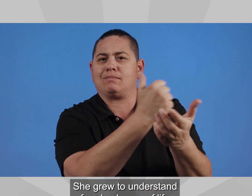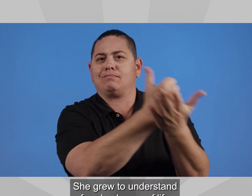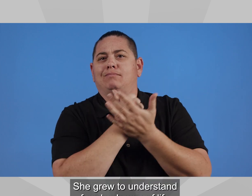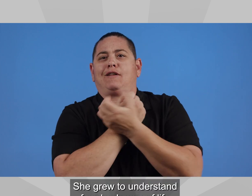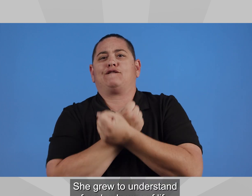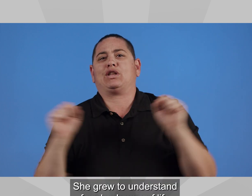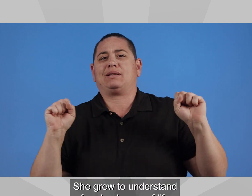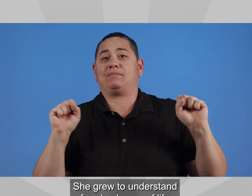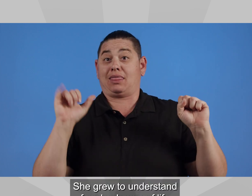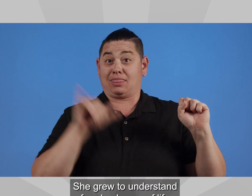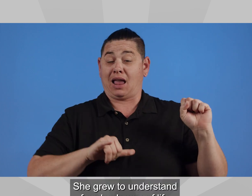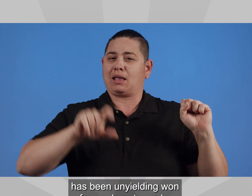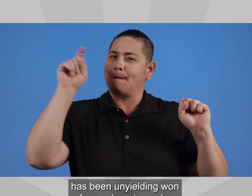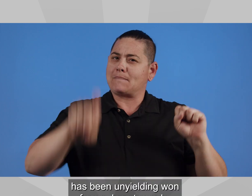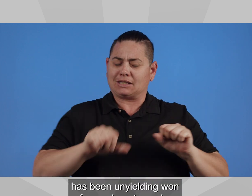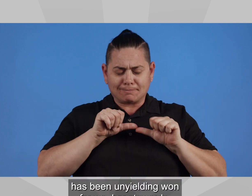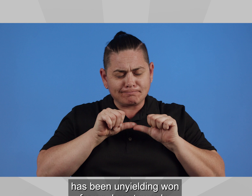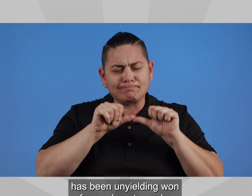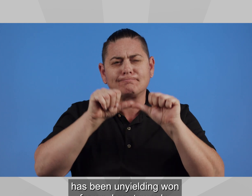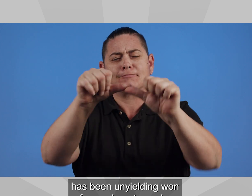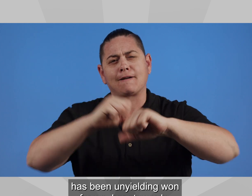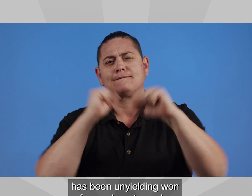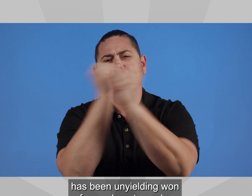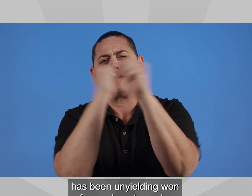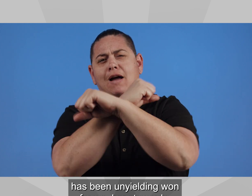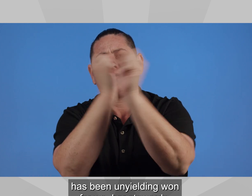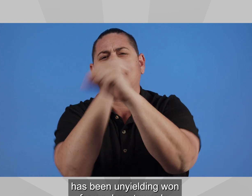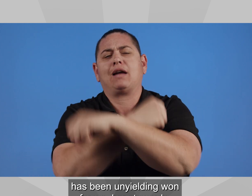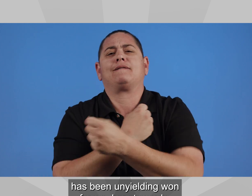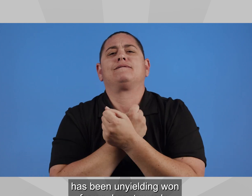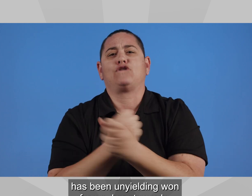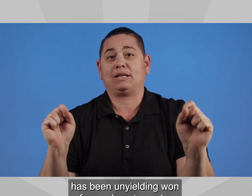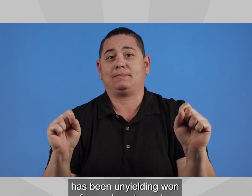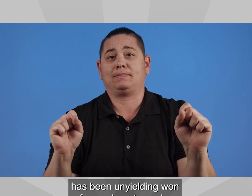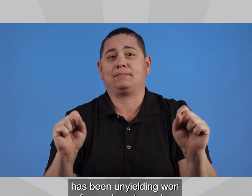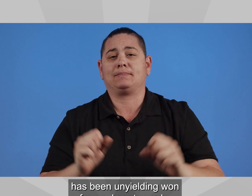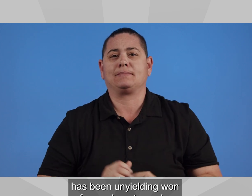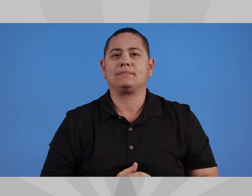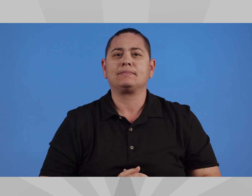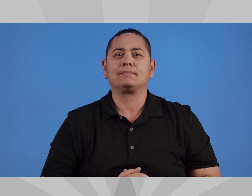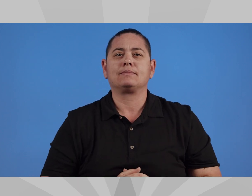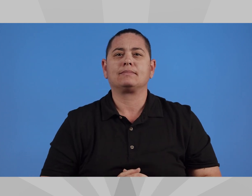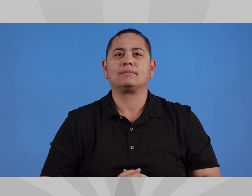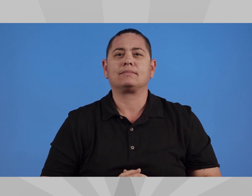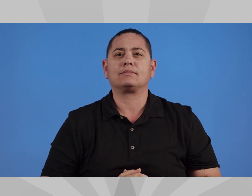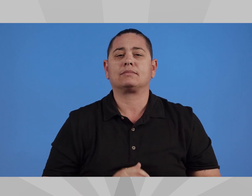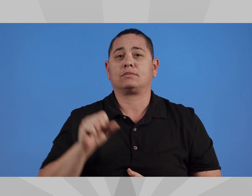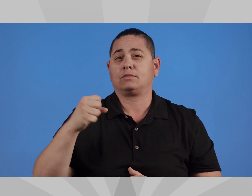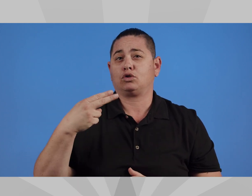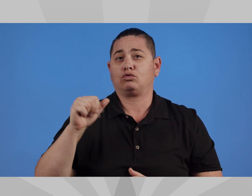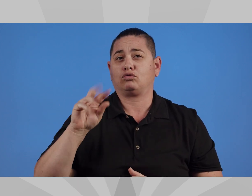She grew to understand freedom's way of life has been unyieldingly won for we, her stewards.